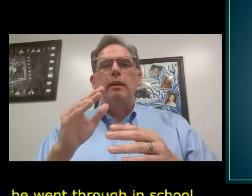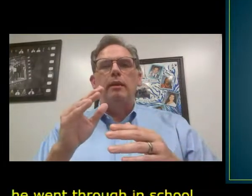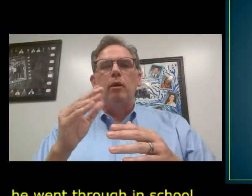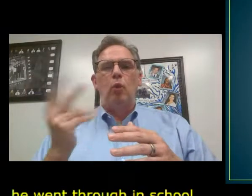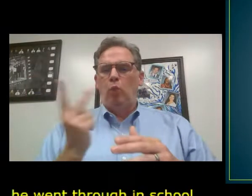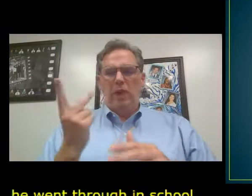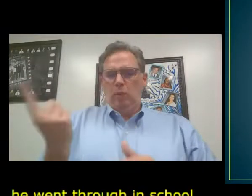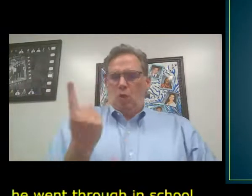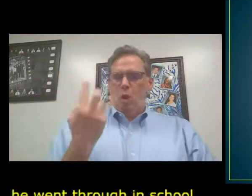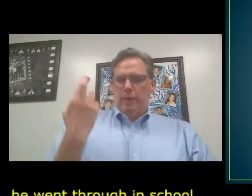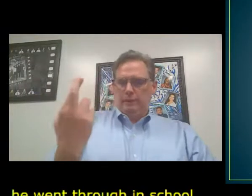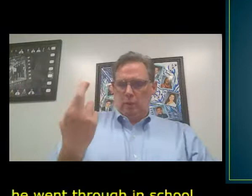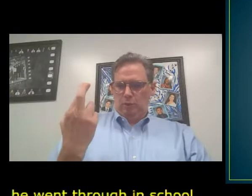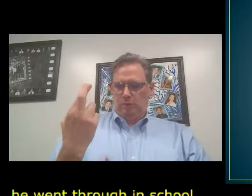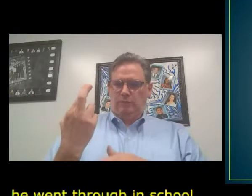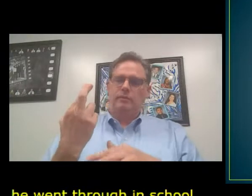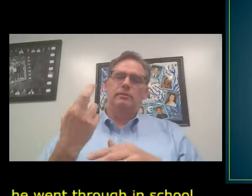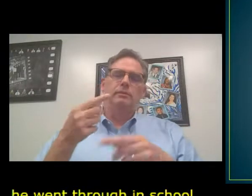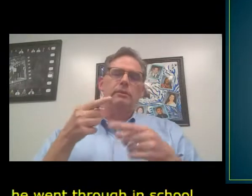So we're 3 years apart.